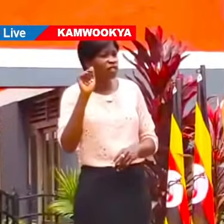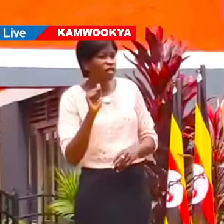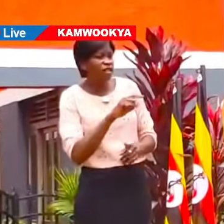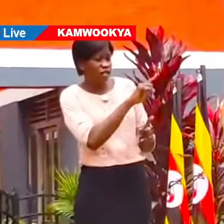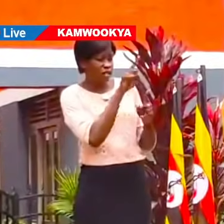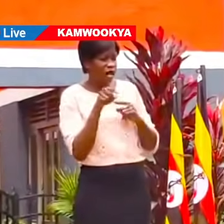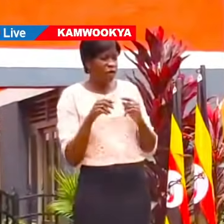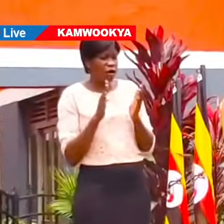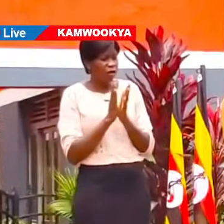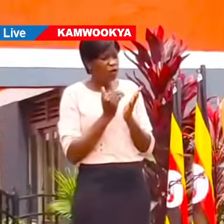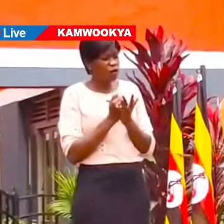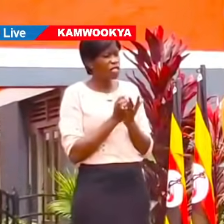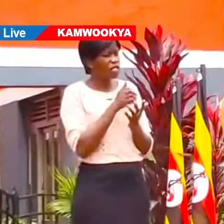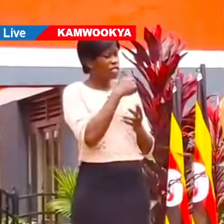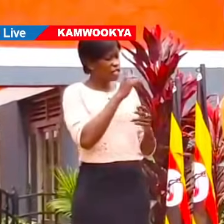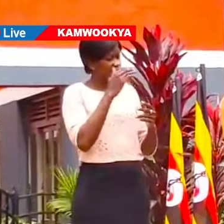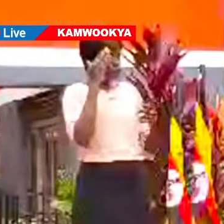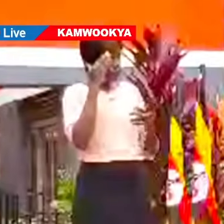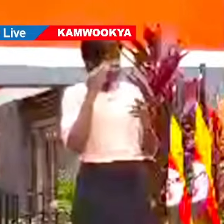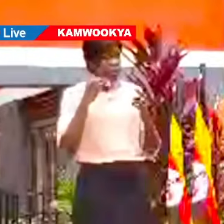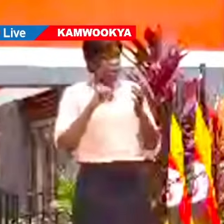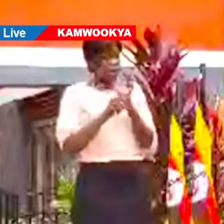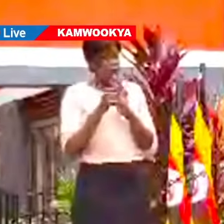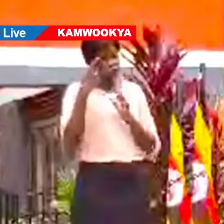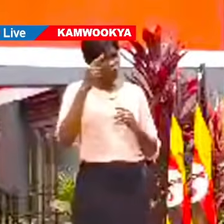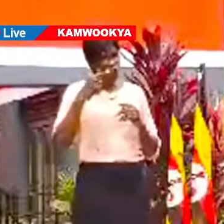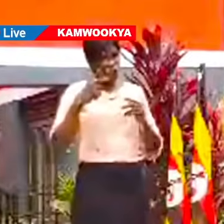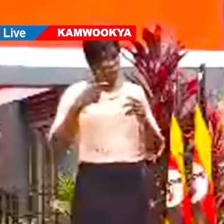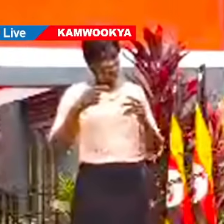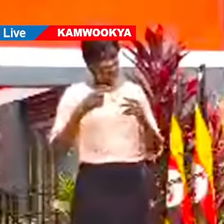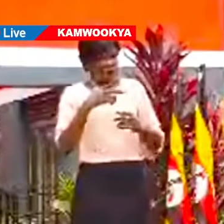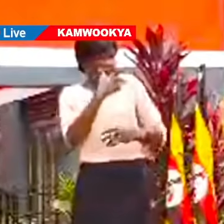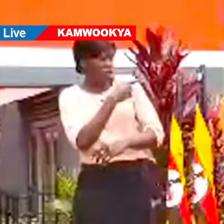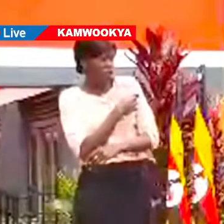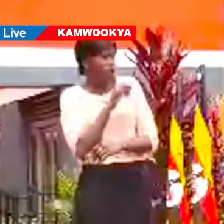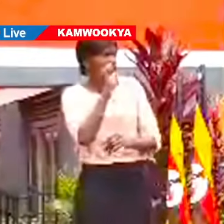agenda kwongerezaako katono ku nsonga ya vaccination. Honorable.